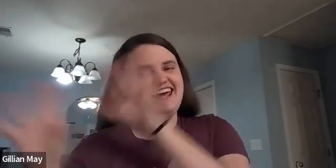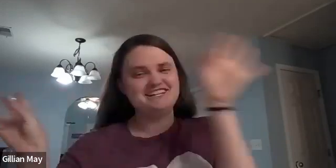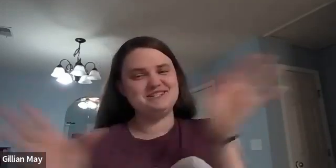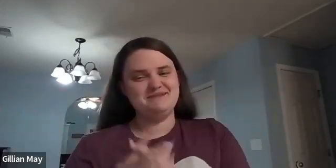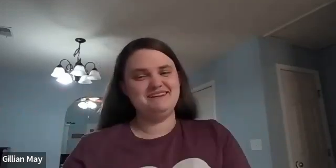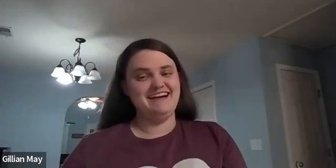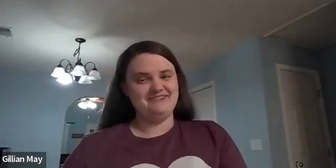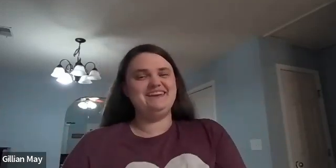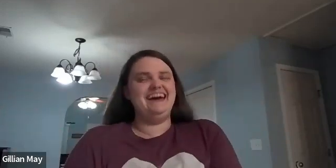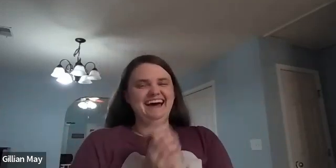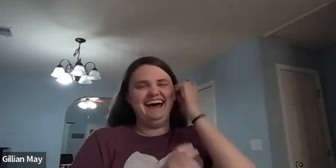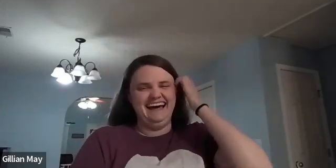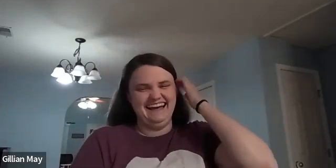it just made me laugh. I